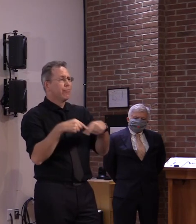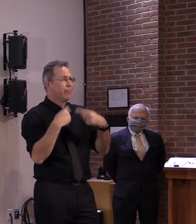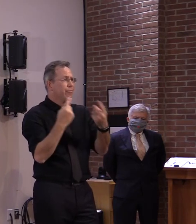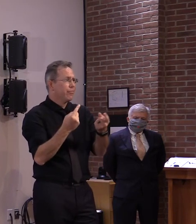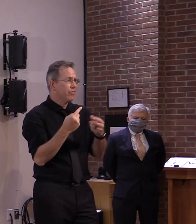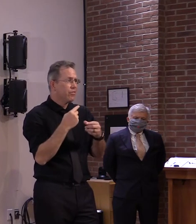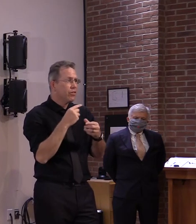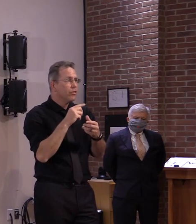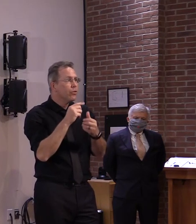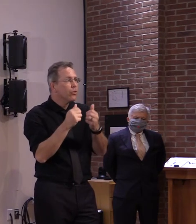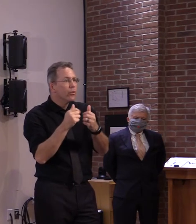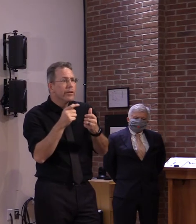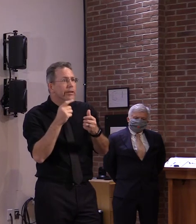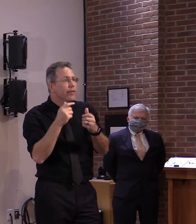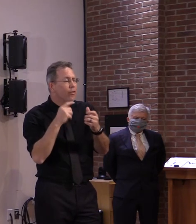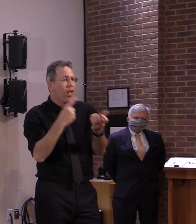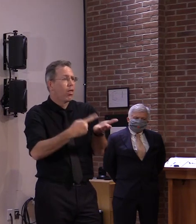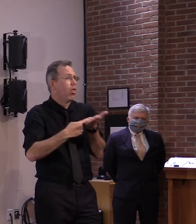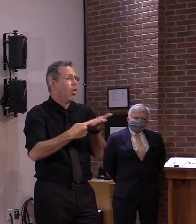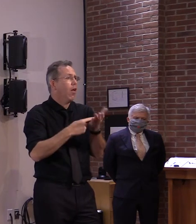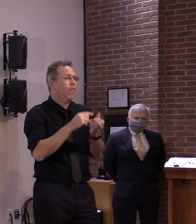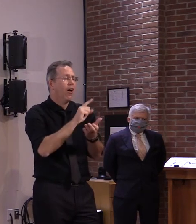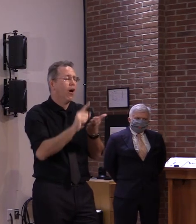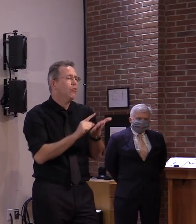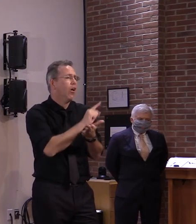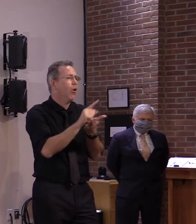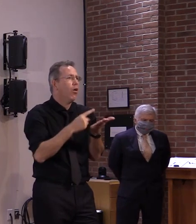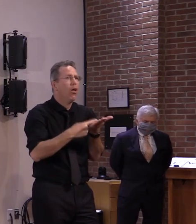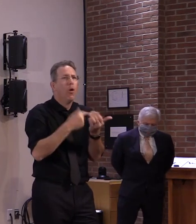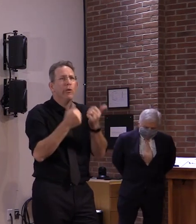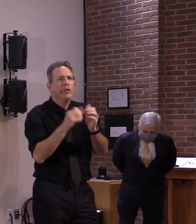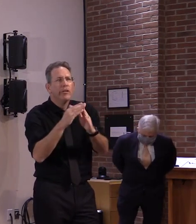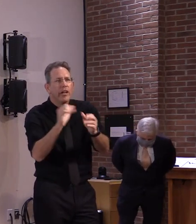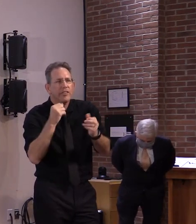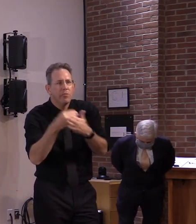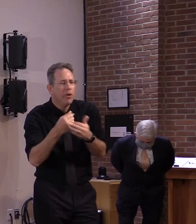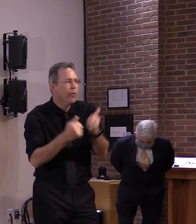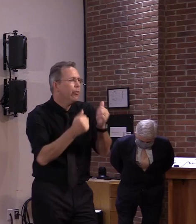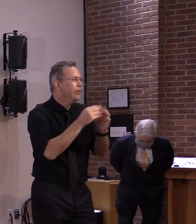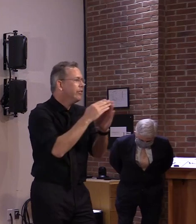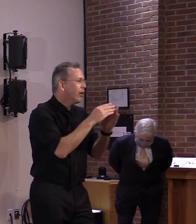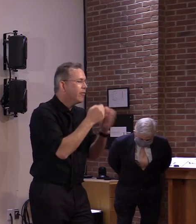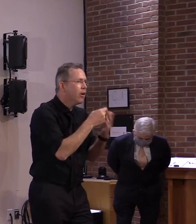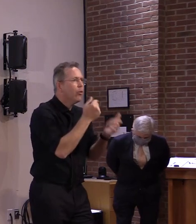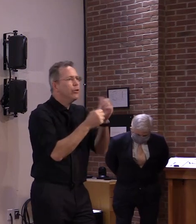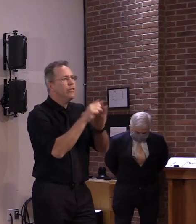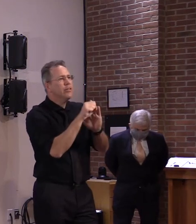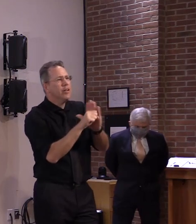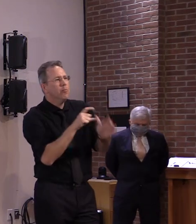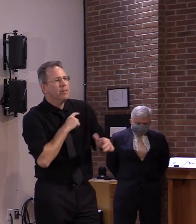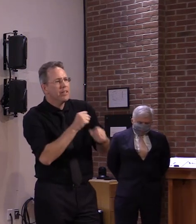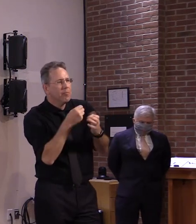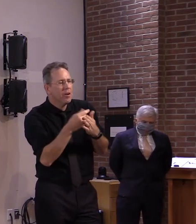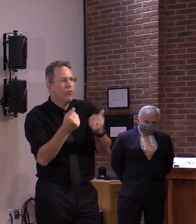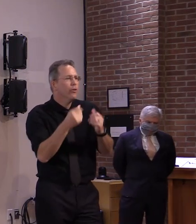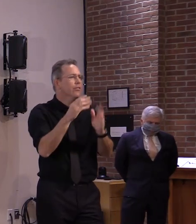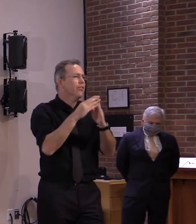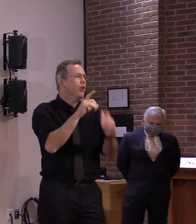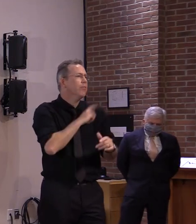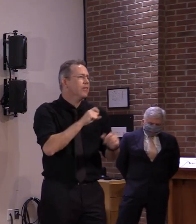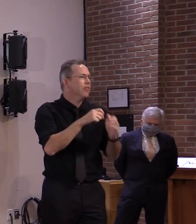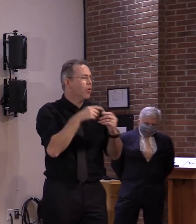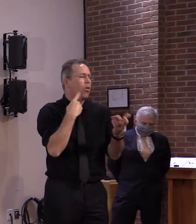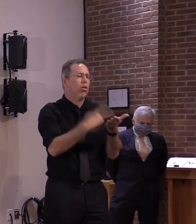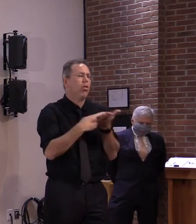towns decide to pay for in terms of their police, fire, or rescue coverage. Some provide their own. They choose to make